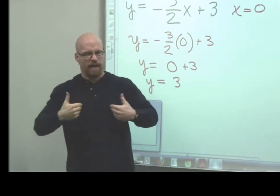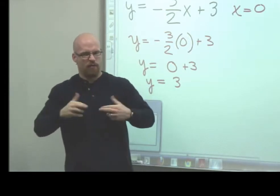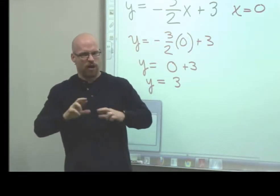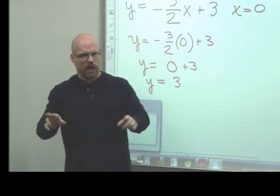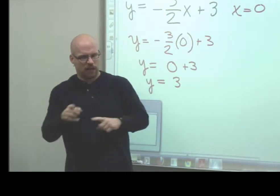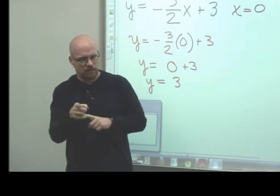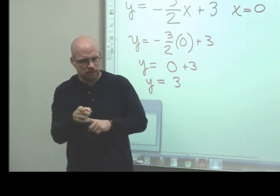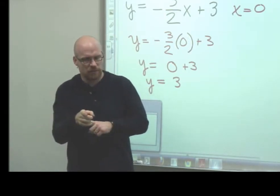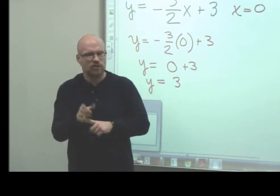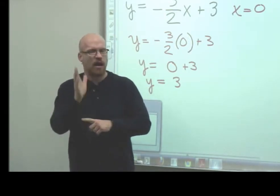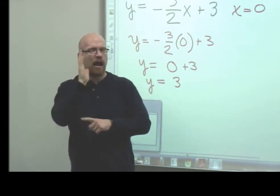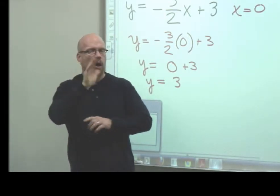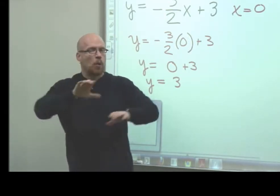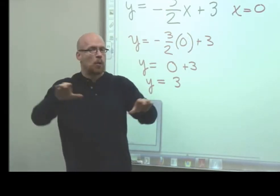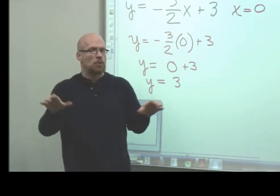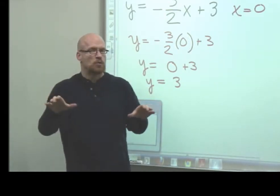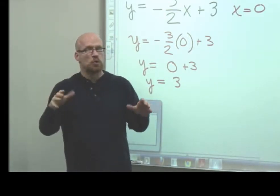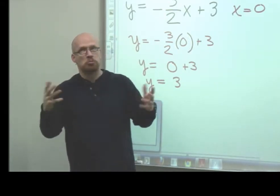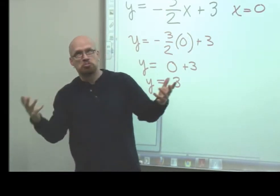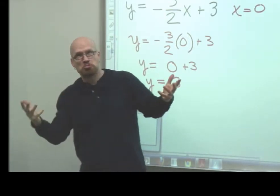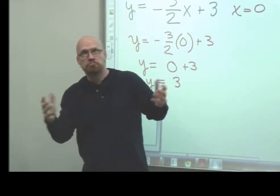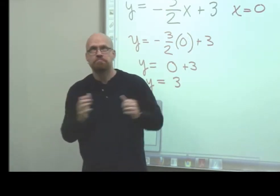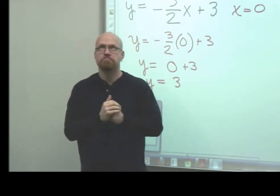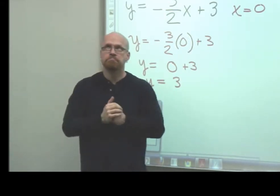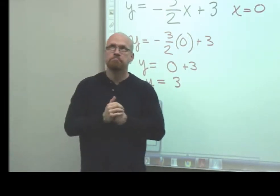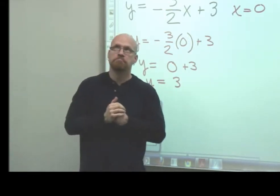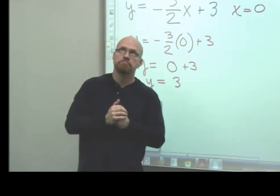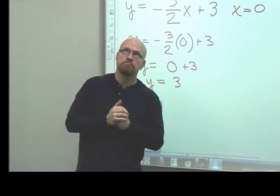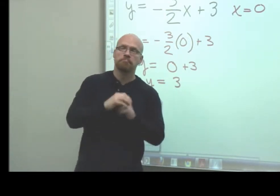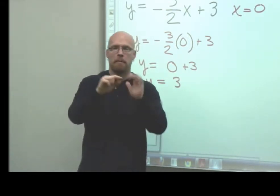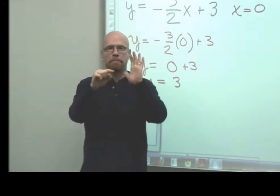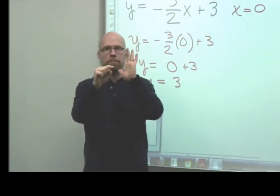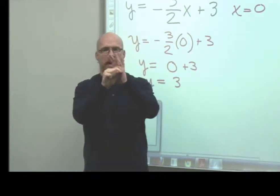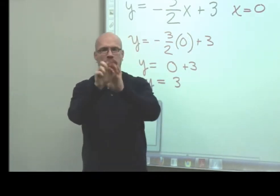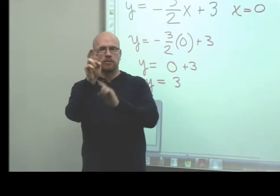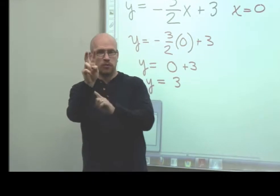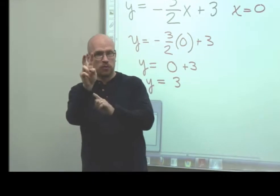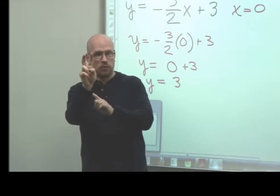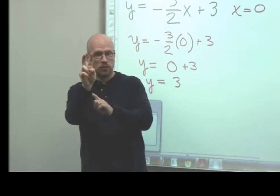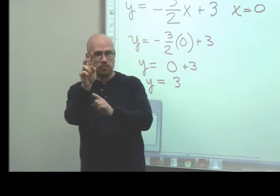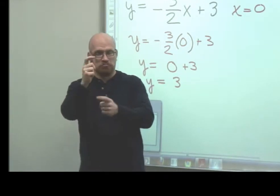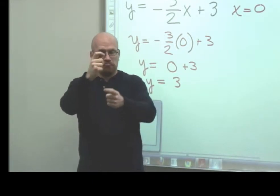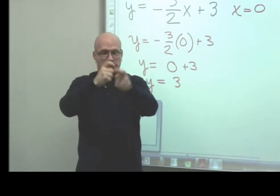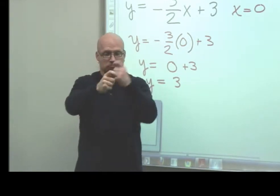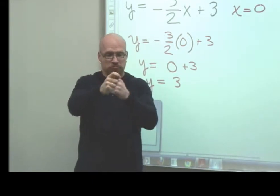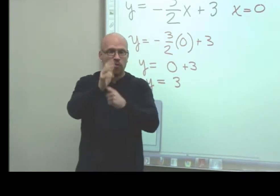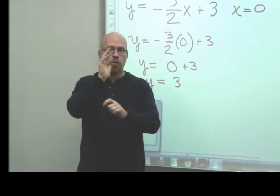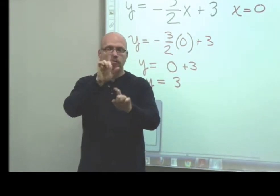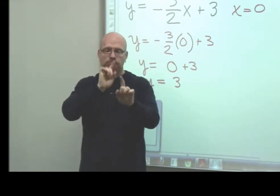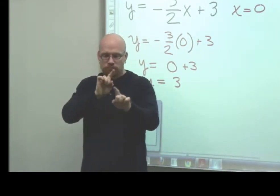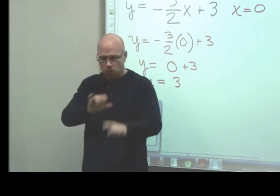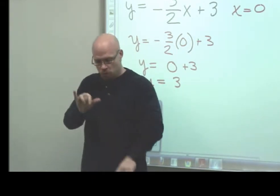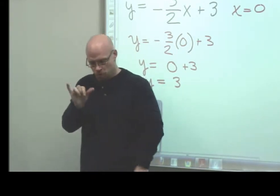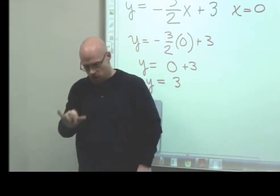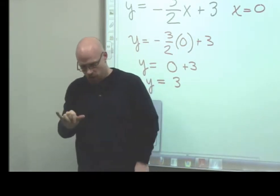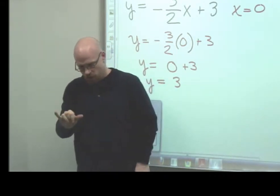So I'll do one more value right now, and then I'll give you an answer I already prepared. I suppose I'll do the negative